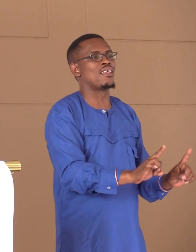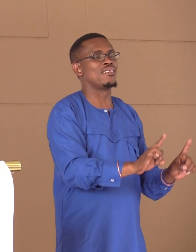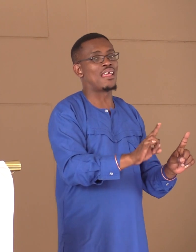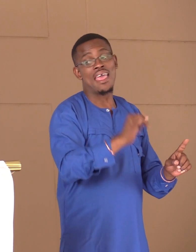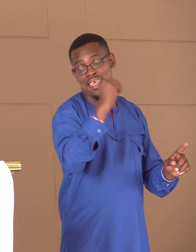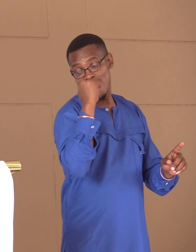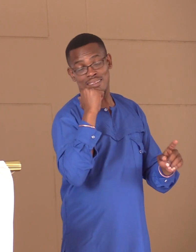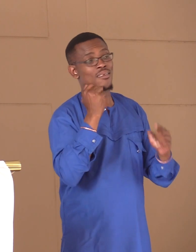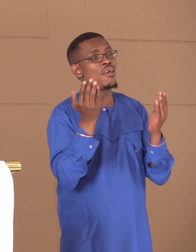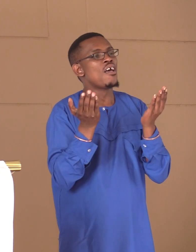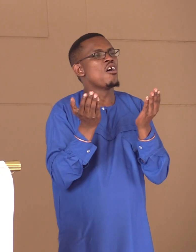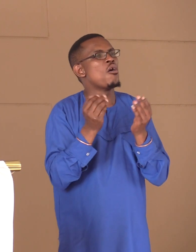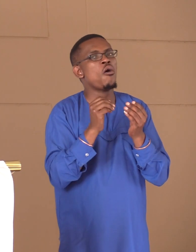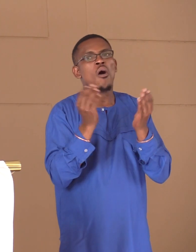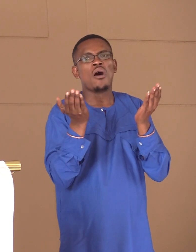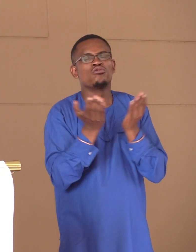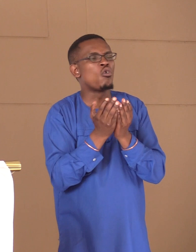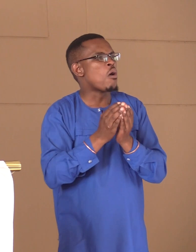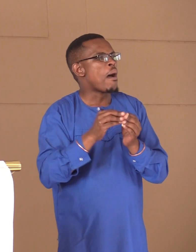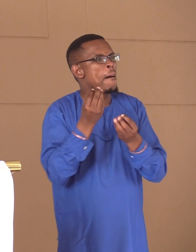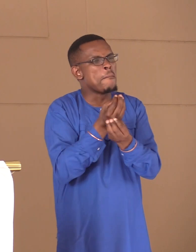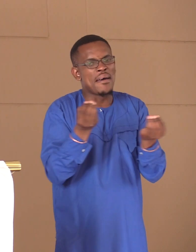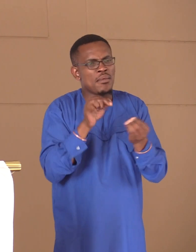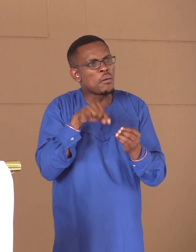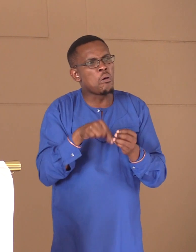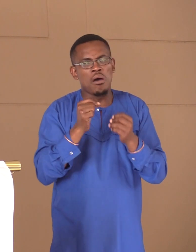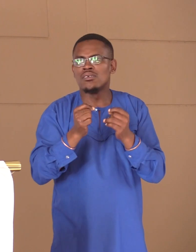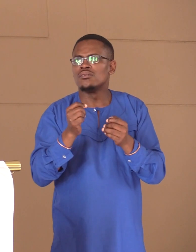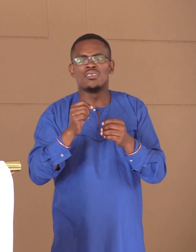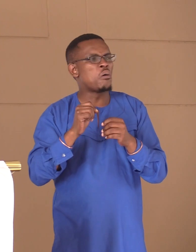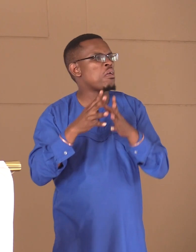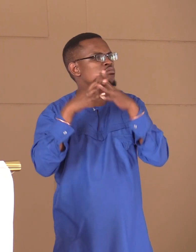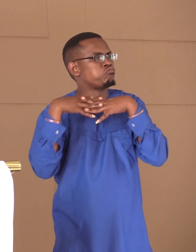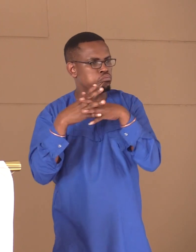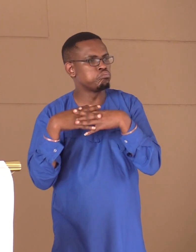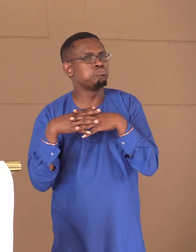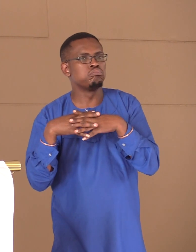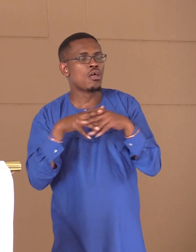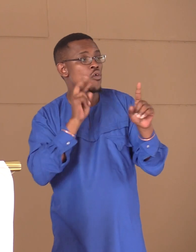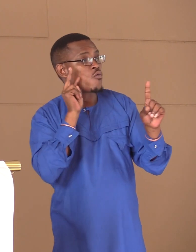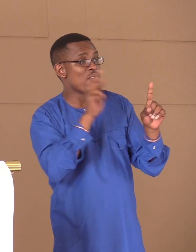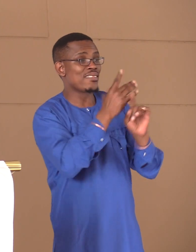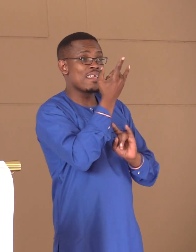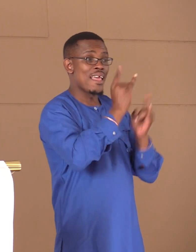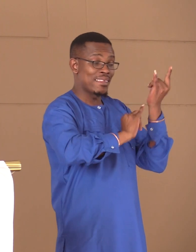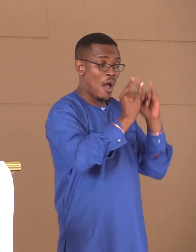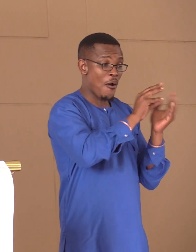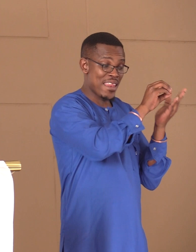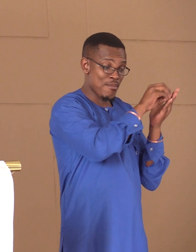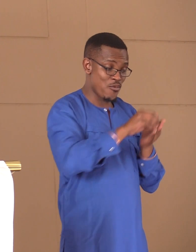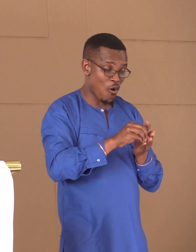Malobeng e ne le Mapenane ole wa gore ba bana ba teng ba tlhakatlhakana. La e bona toropo e tlile mo motseng